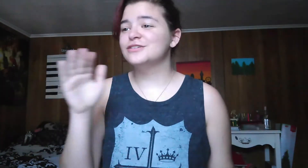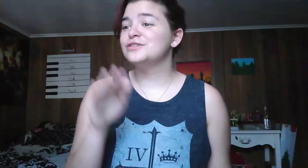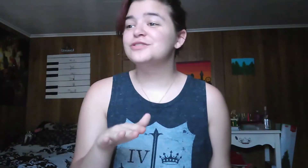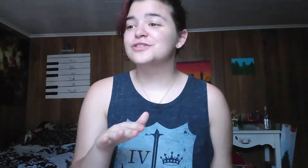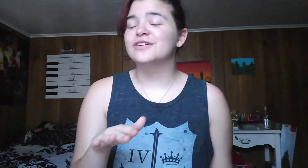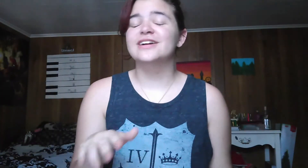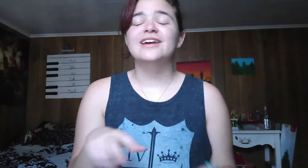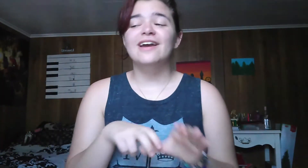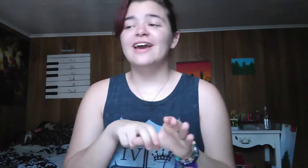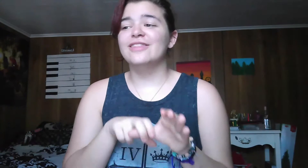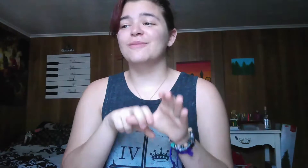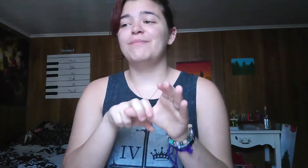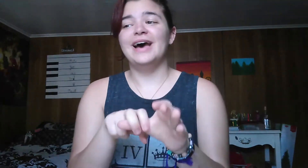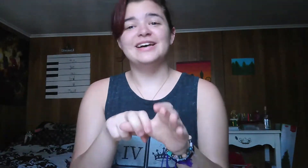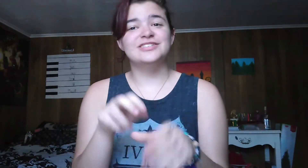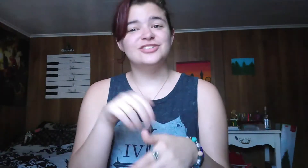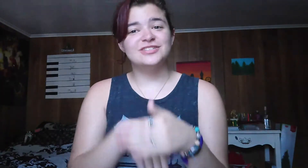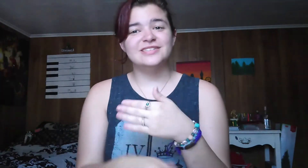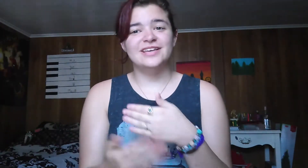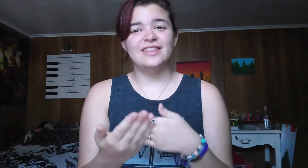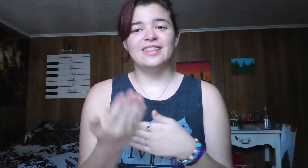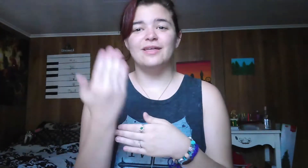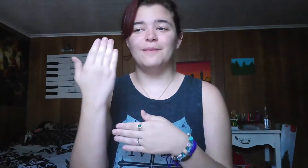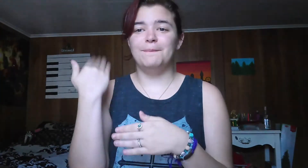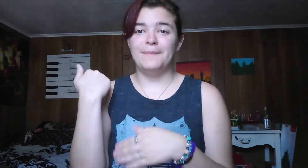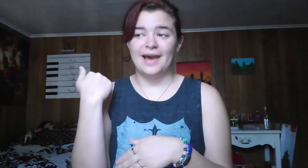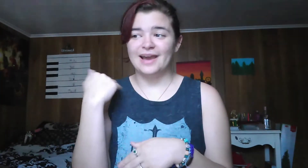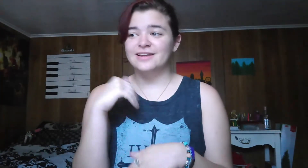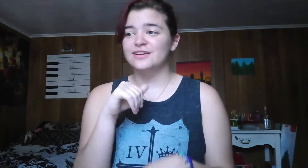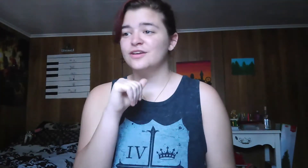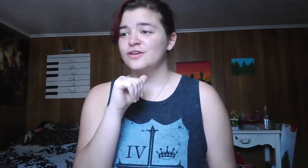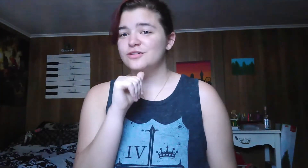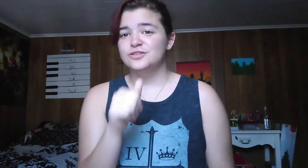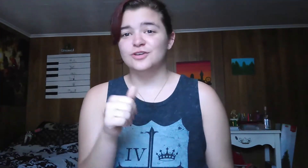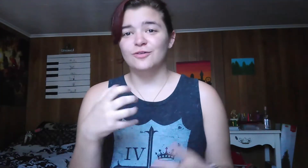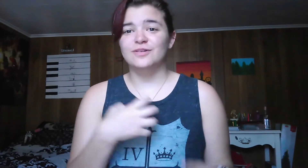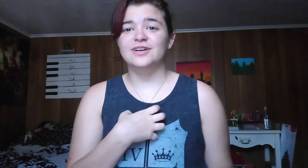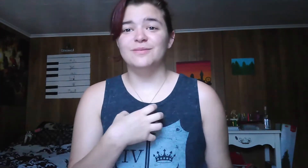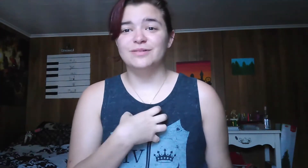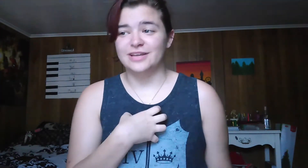too short, and the passengers in the back don't complain.